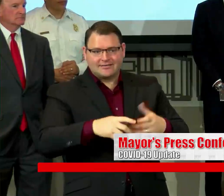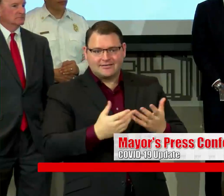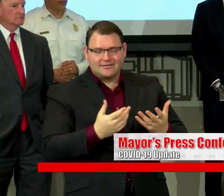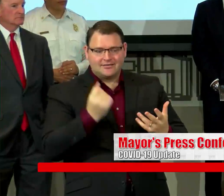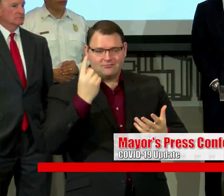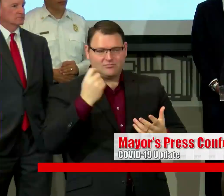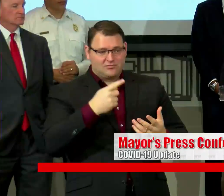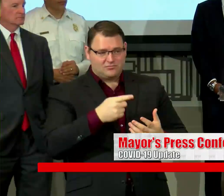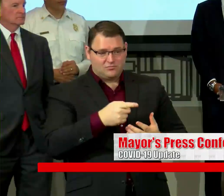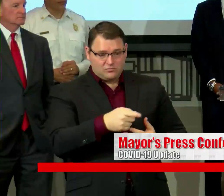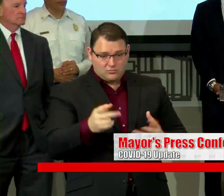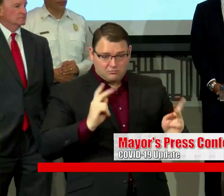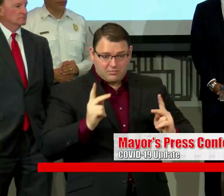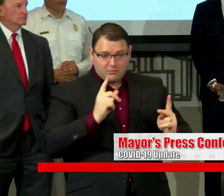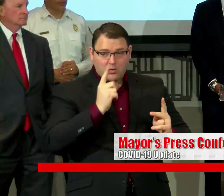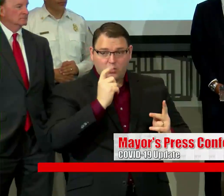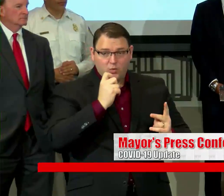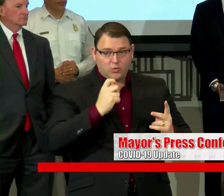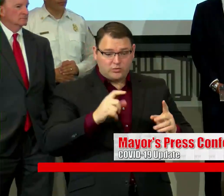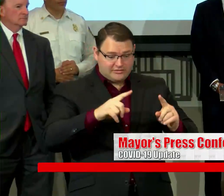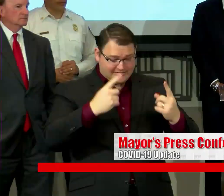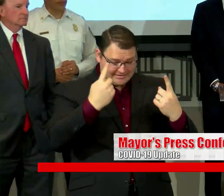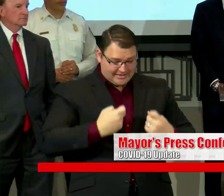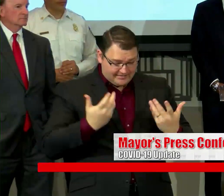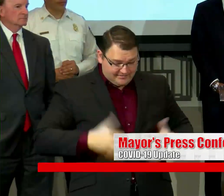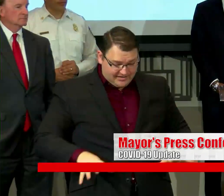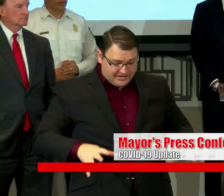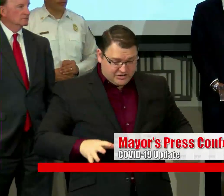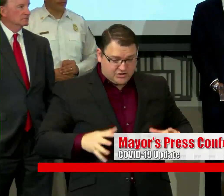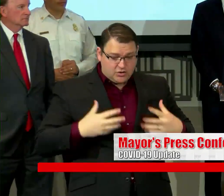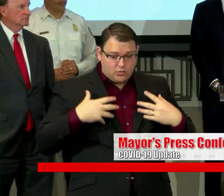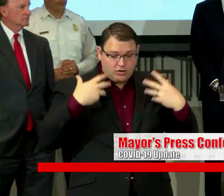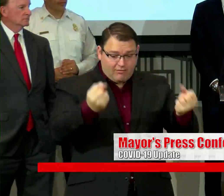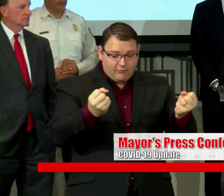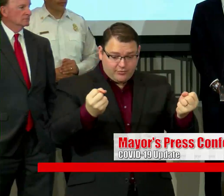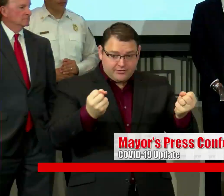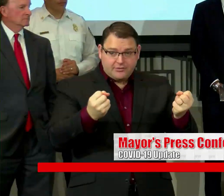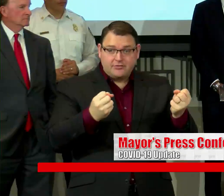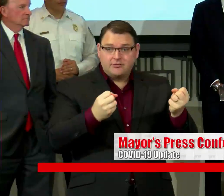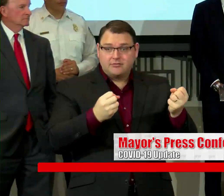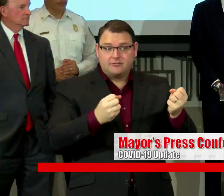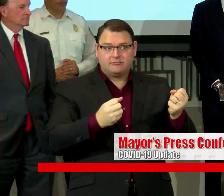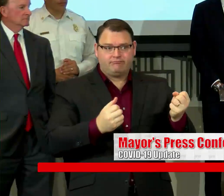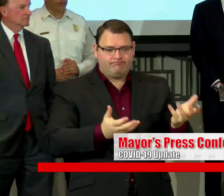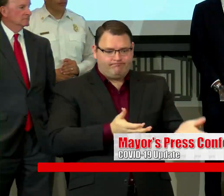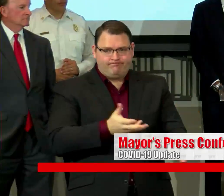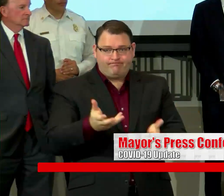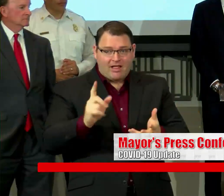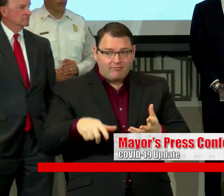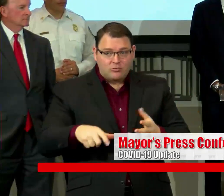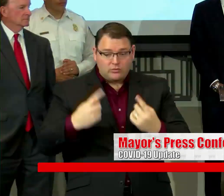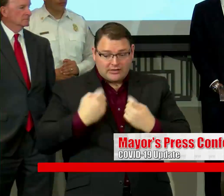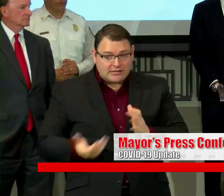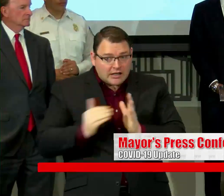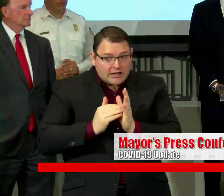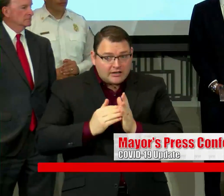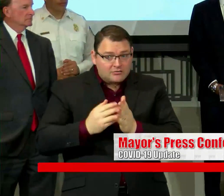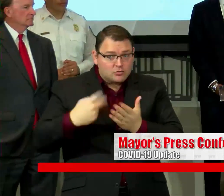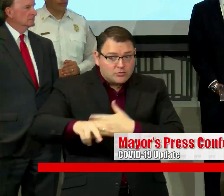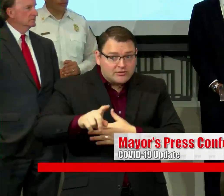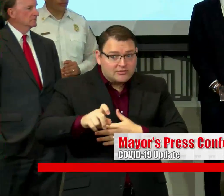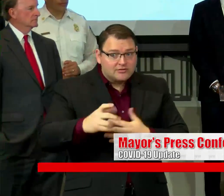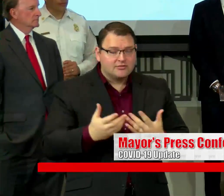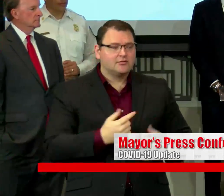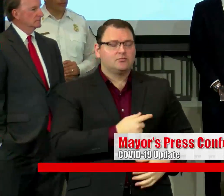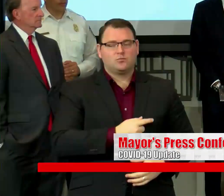a separate test that takes another 2 weeks to get back, sort of thing? Yeah, this is another good question. I'm really glad you asked. There's two ways for people to meet